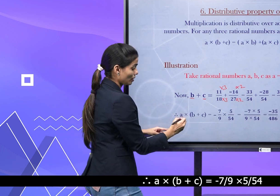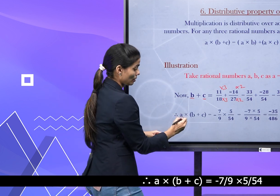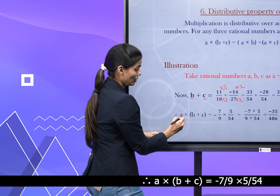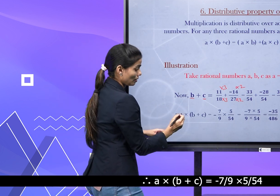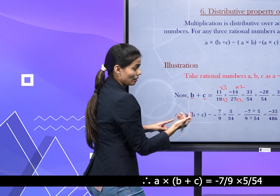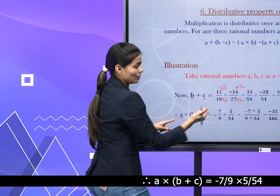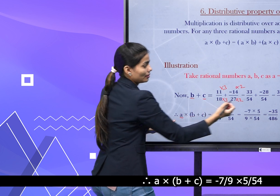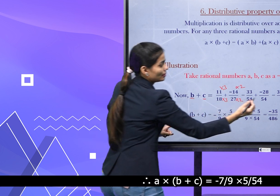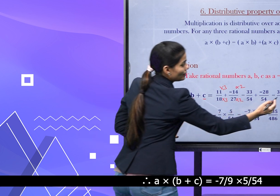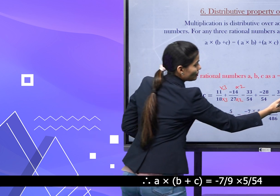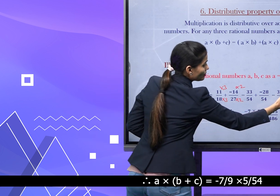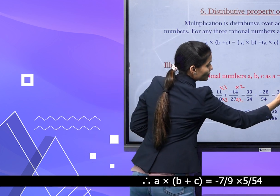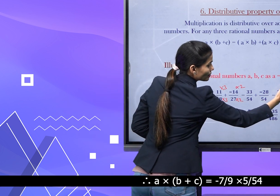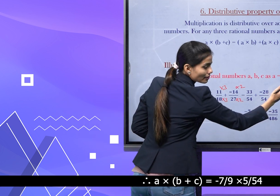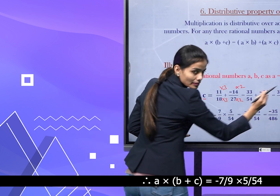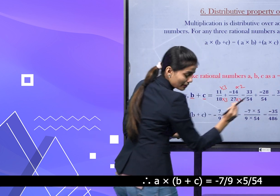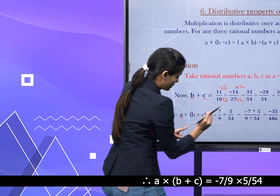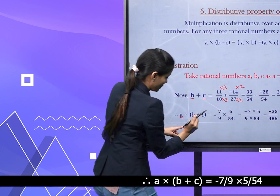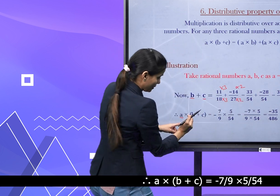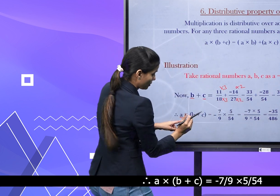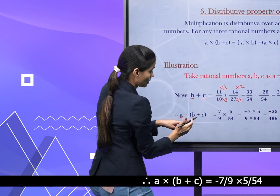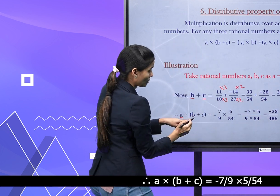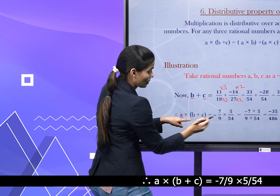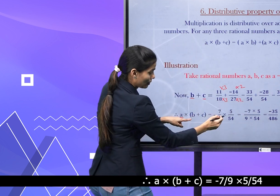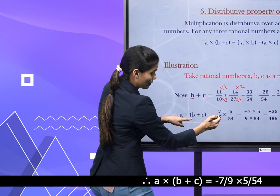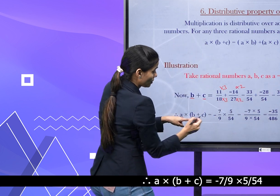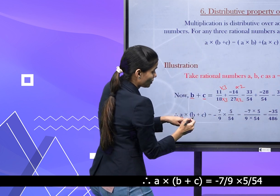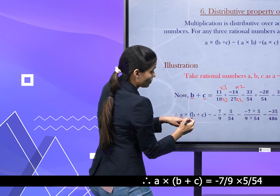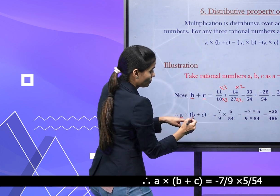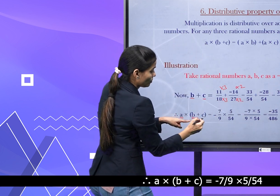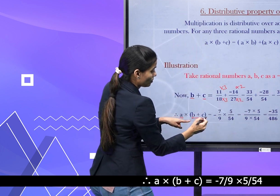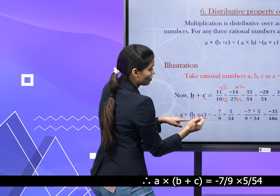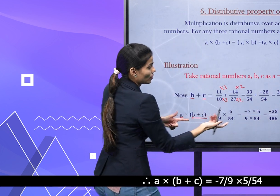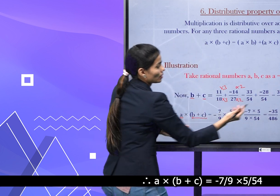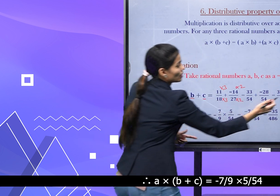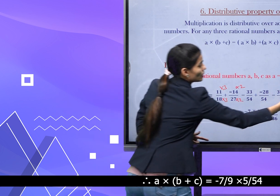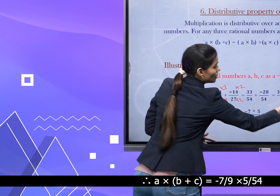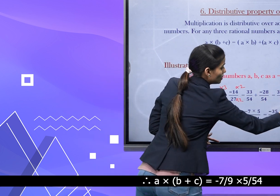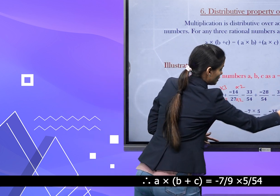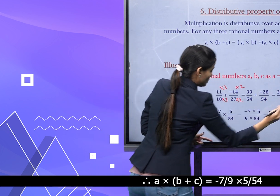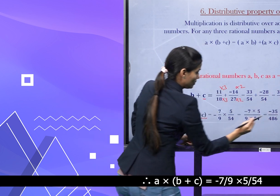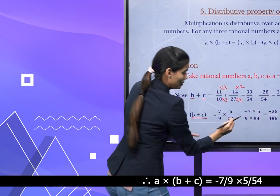Therefore, a into b plus c is equal to minus 7 by 9 into 5 by